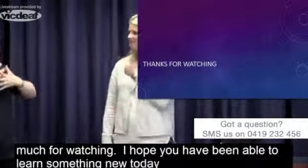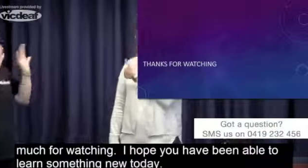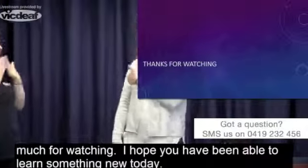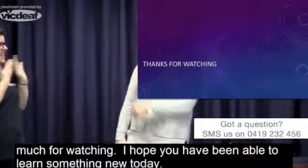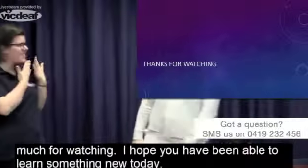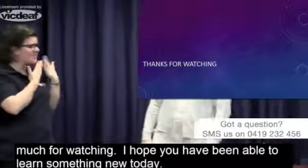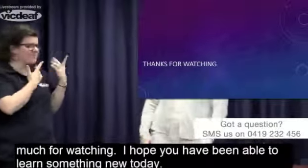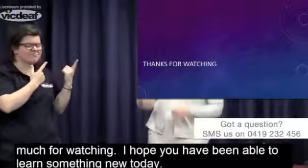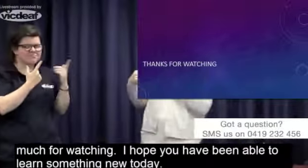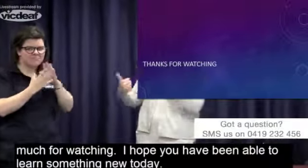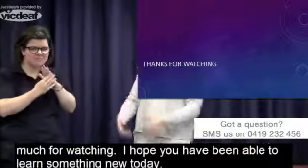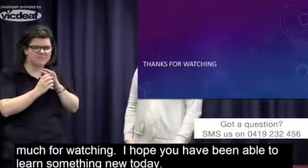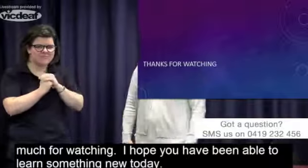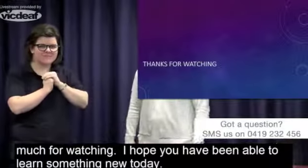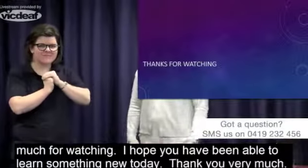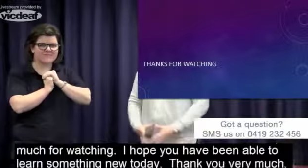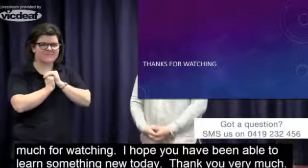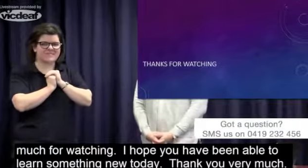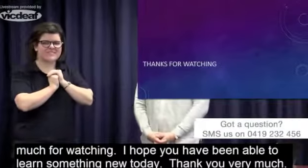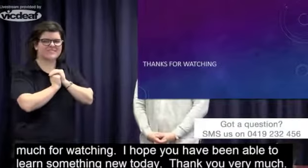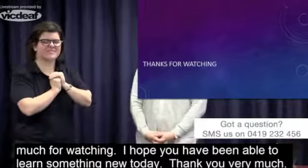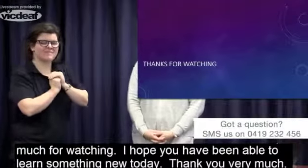Thank you very much. I'd like to say a huge thank you .